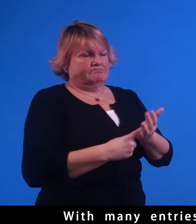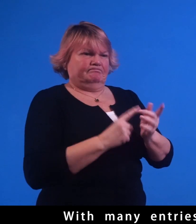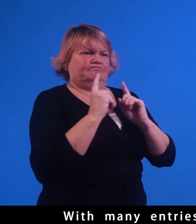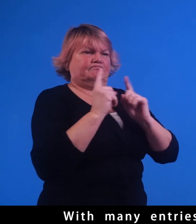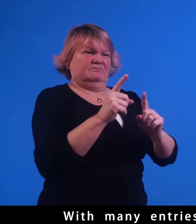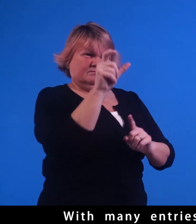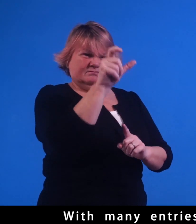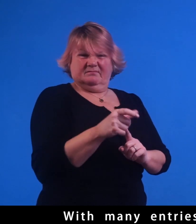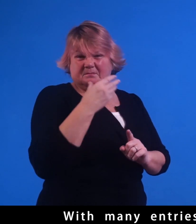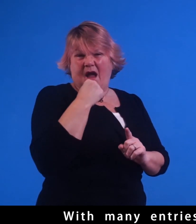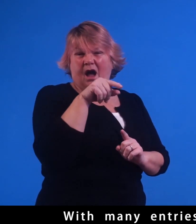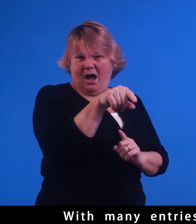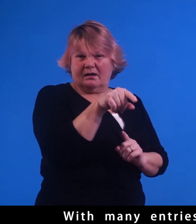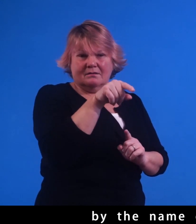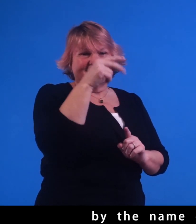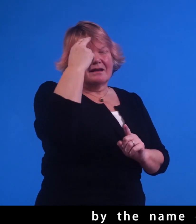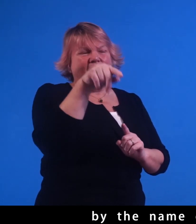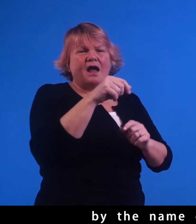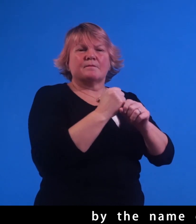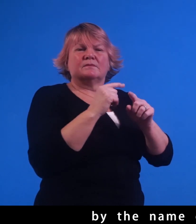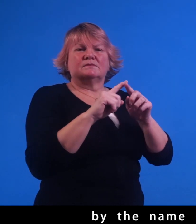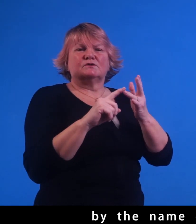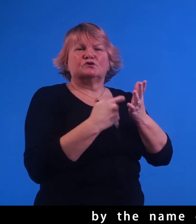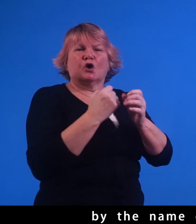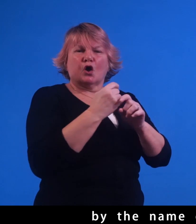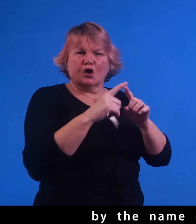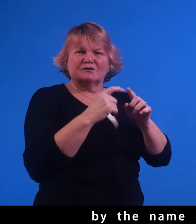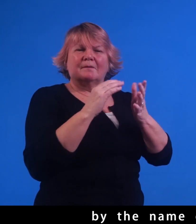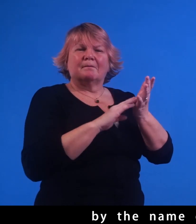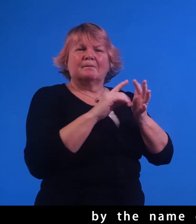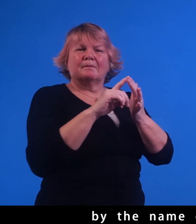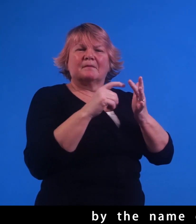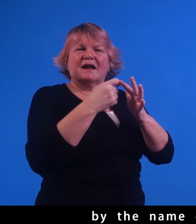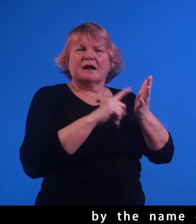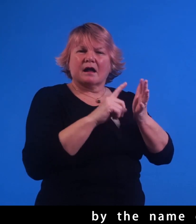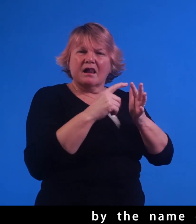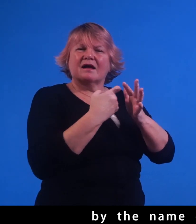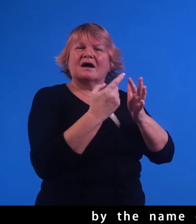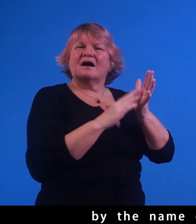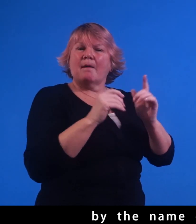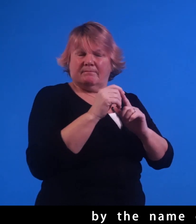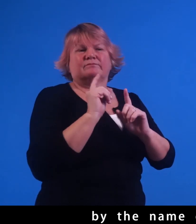to appoint a gentleman by the name of George Meikle Kemp as the lead designer.